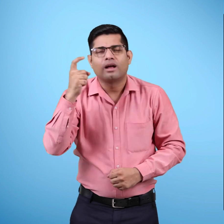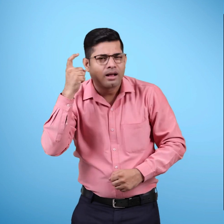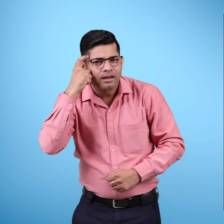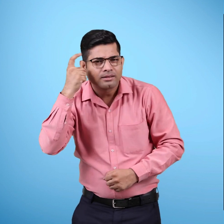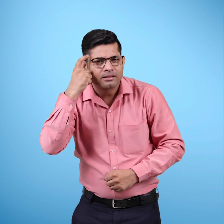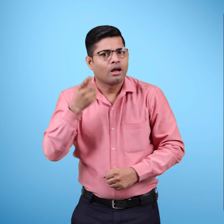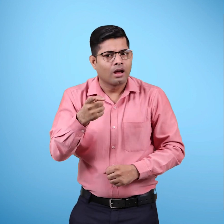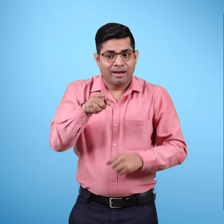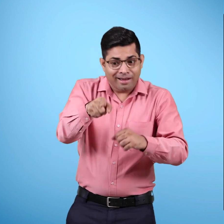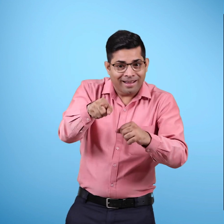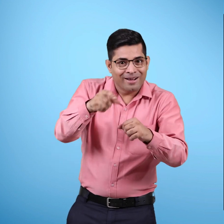How do you think they got there?